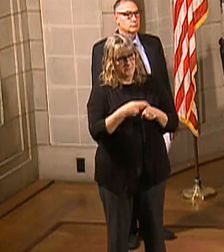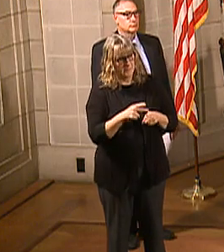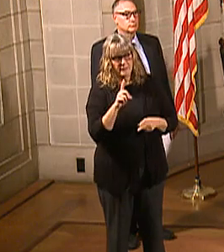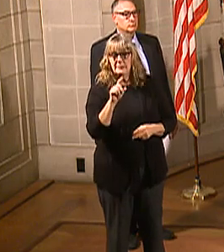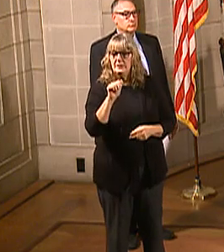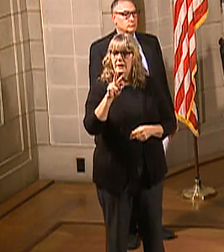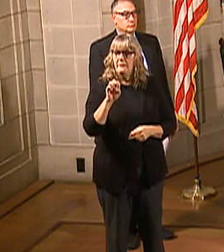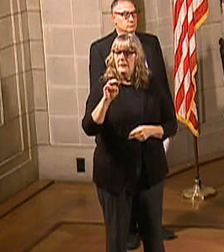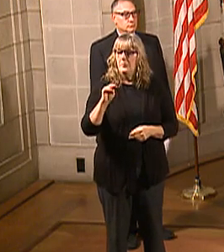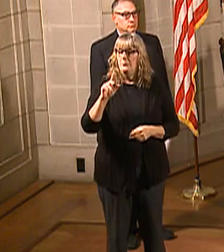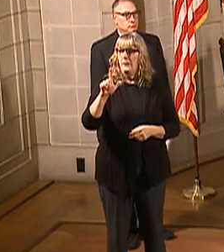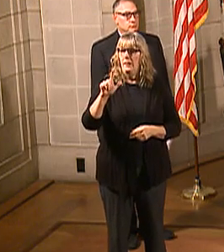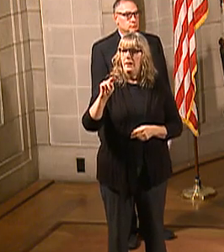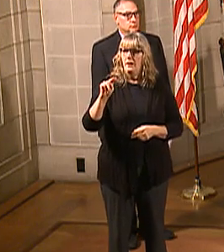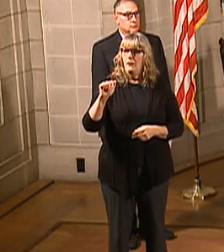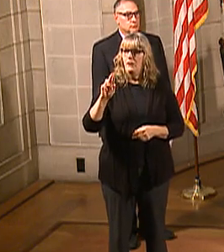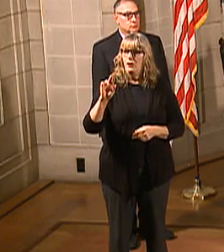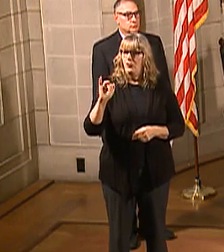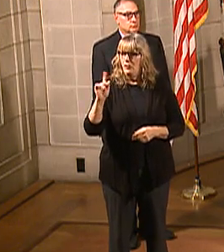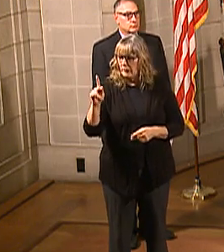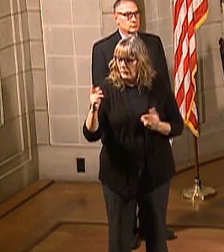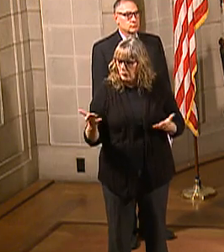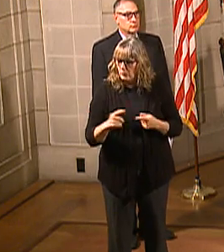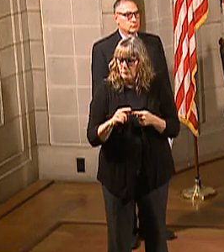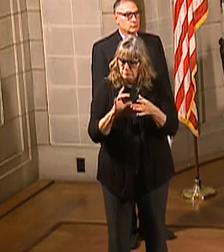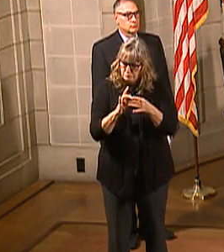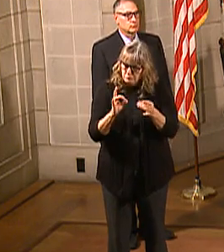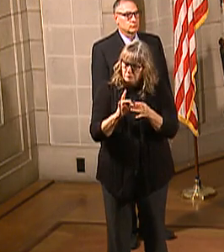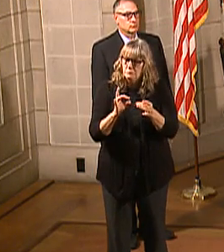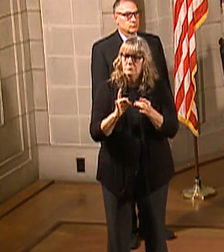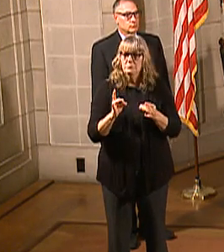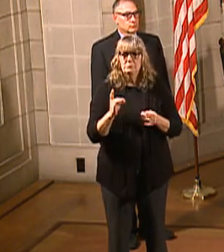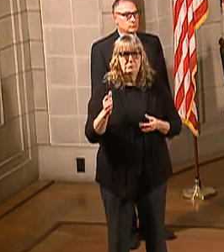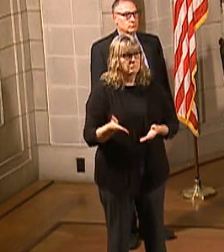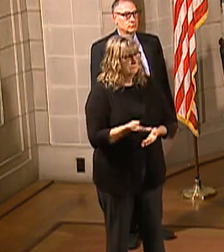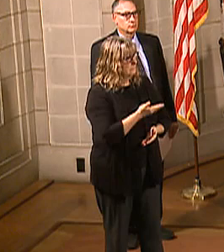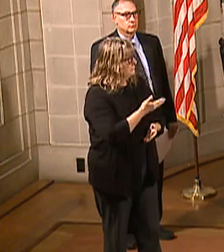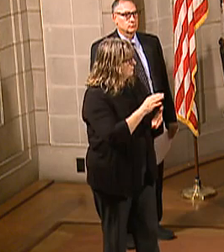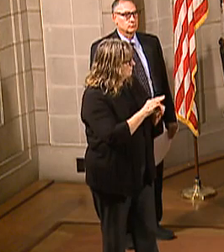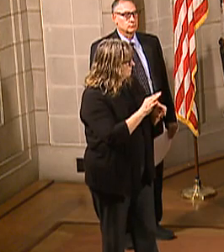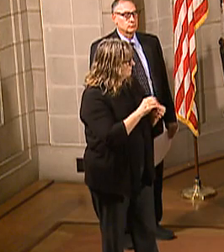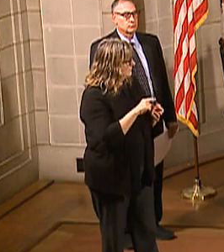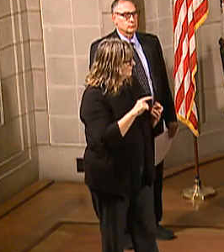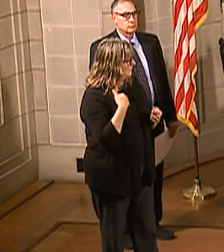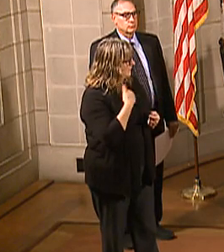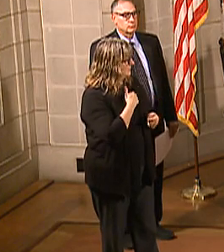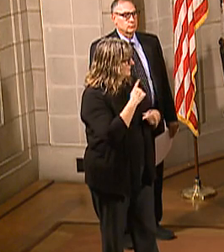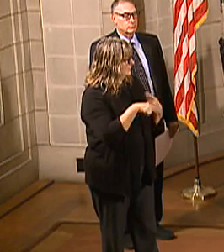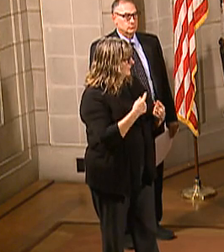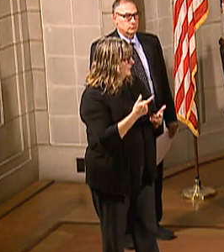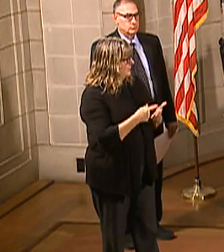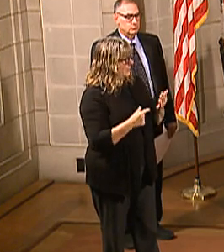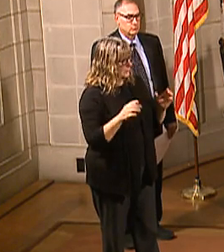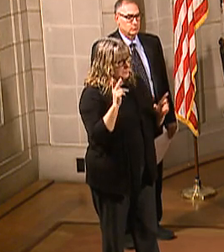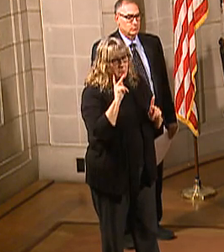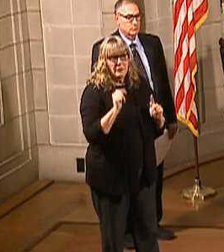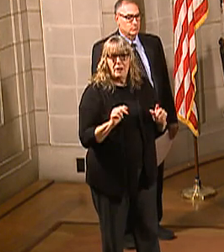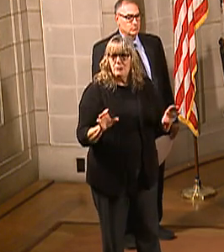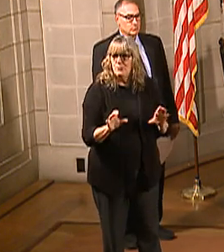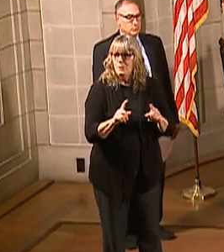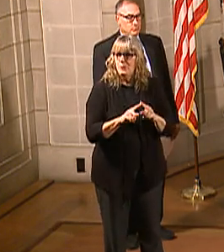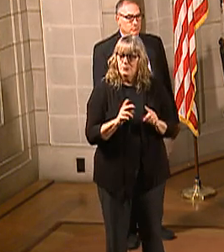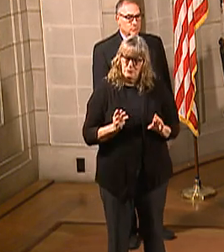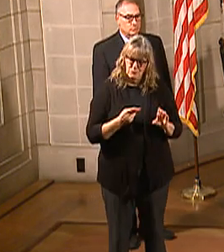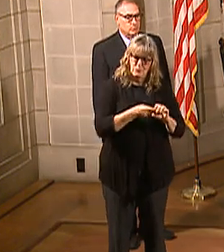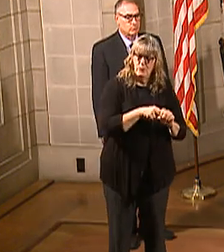with the Nebraska Sports Council is here to talk us a little about the Well Power Challenge for this year. And Dave, you're going to talk to us about what people can do to be able to join the Well